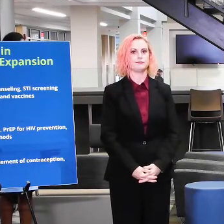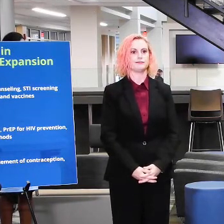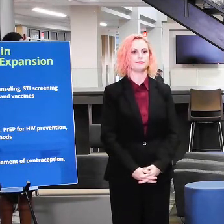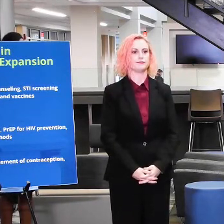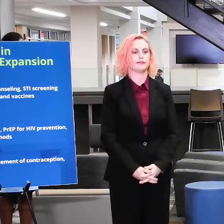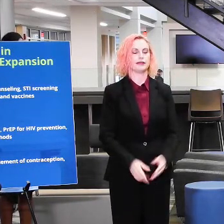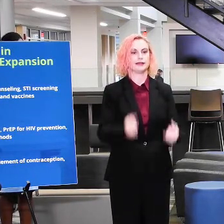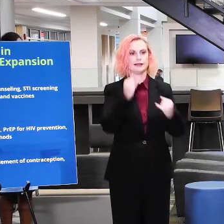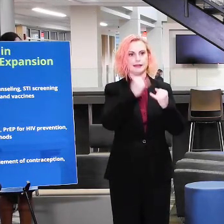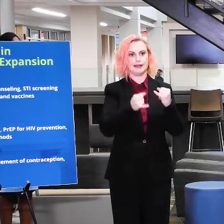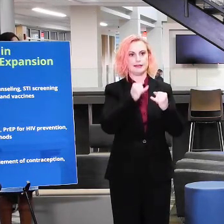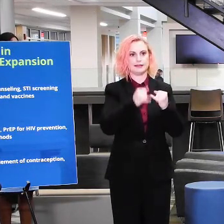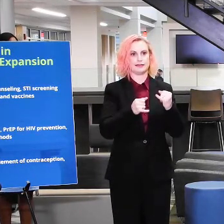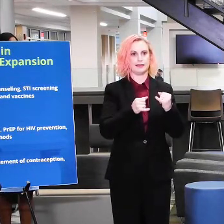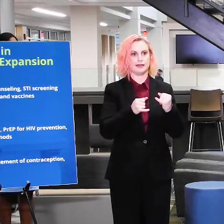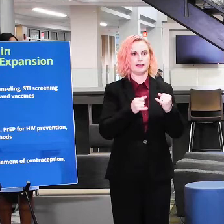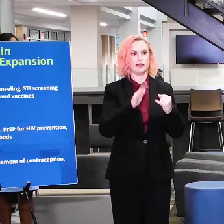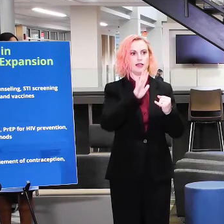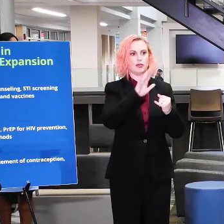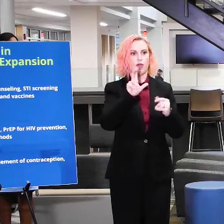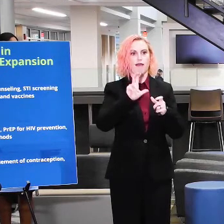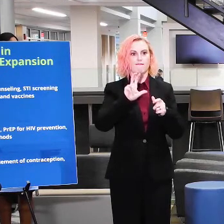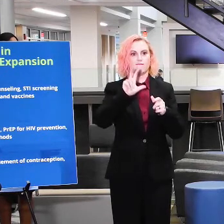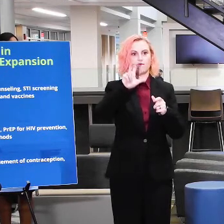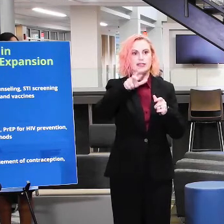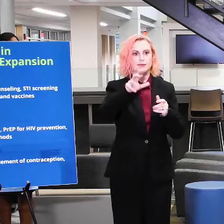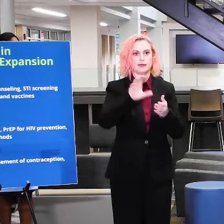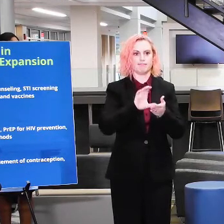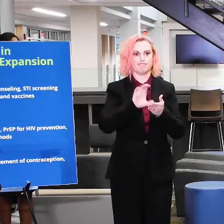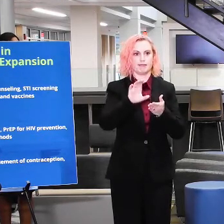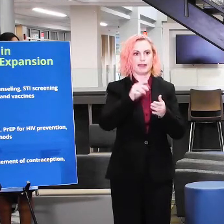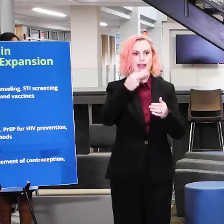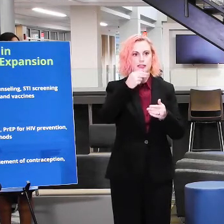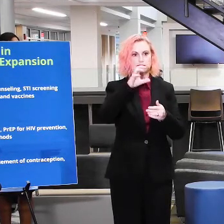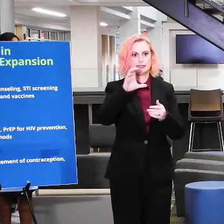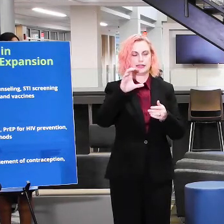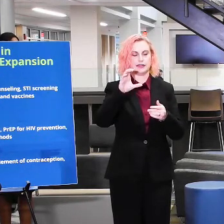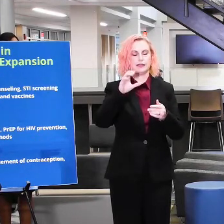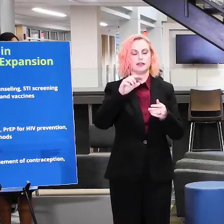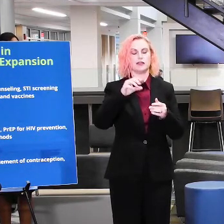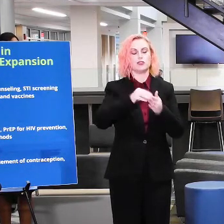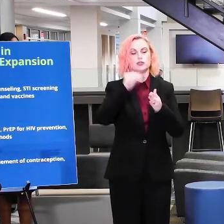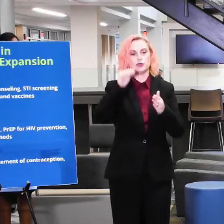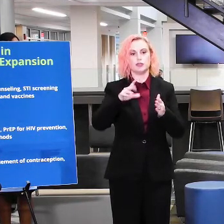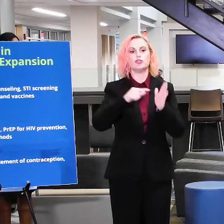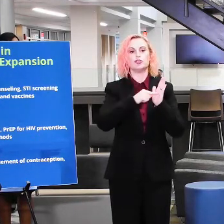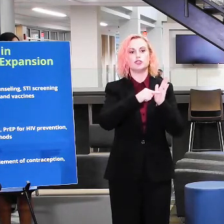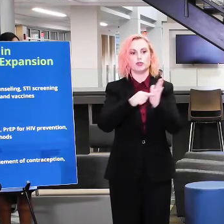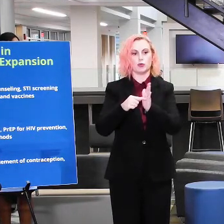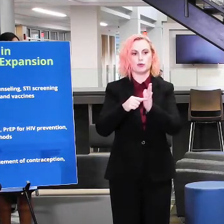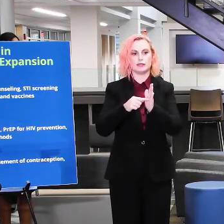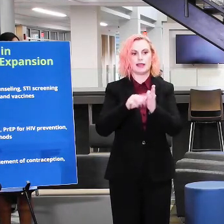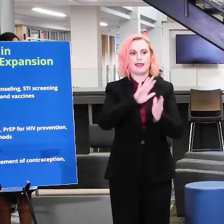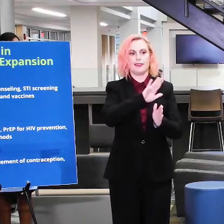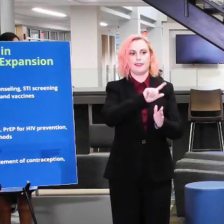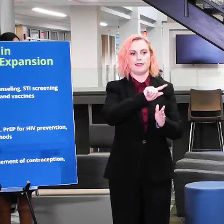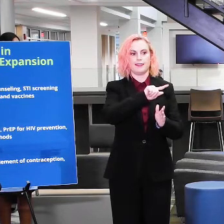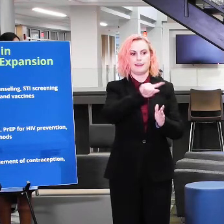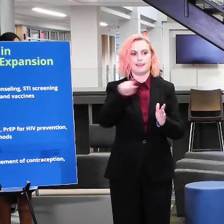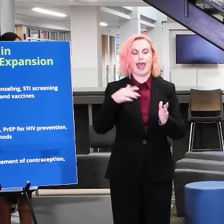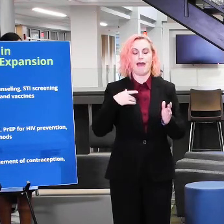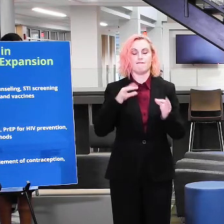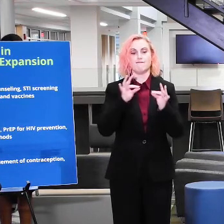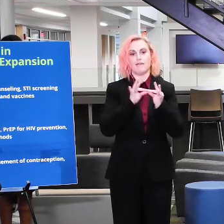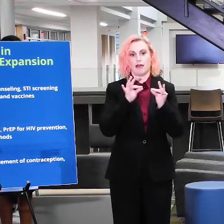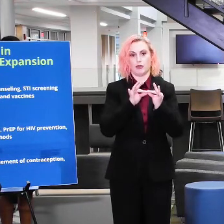And finally, your investment in Howard Community College students shows that they are indeed valued, they are